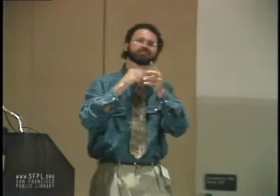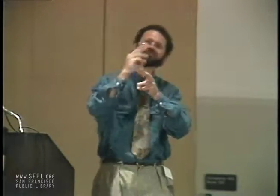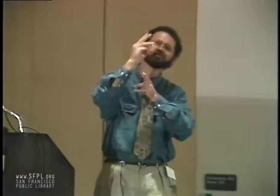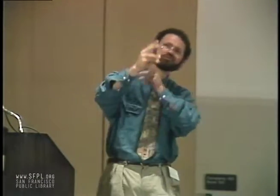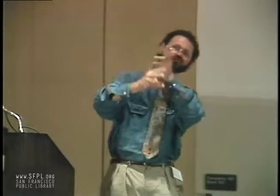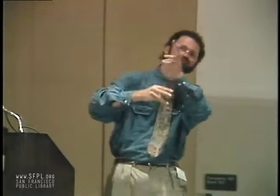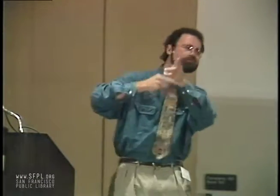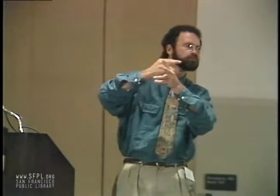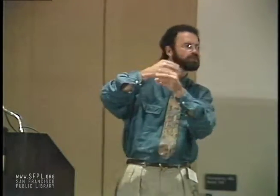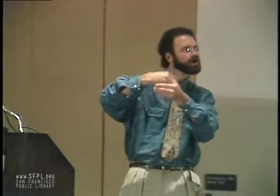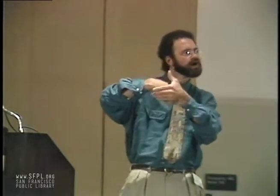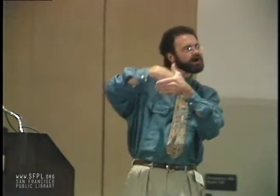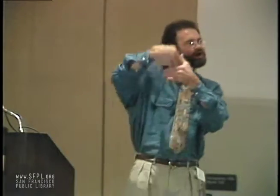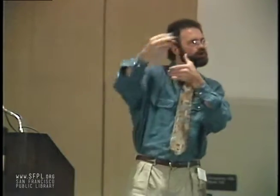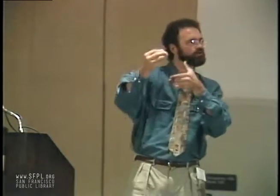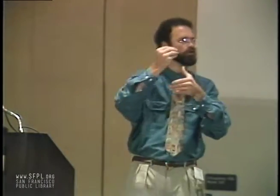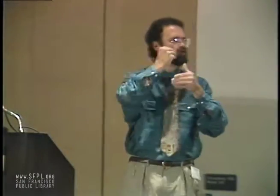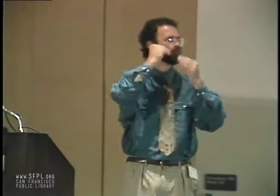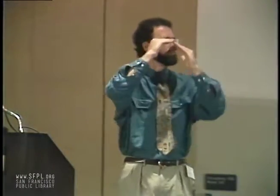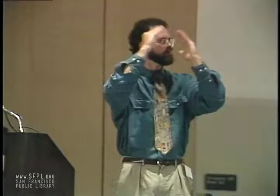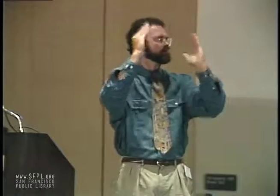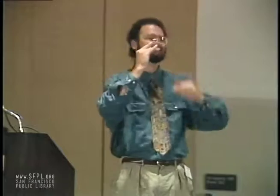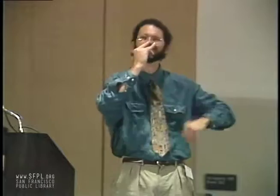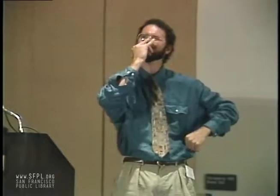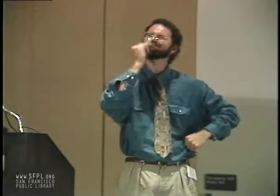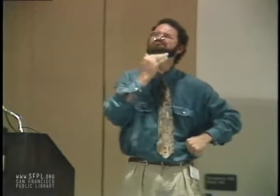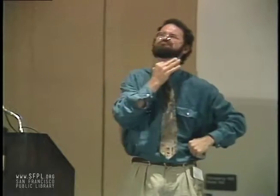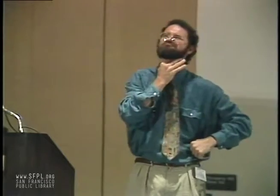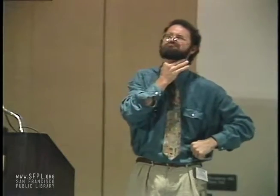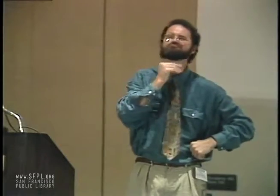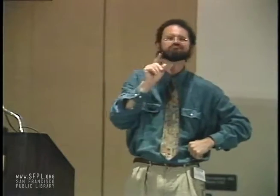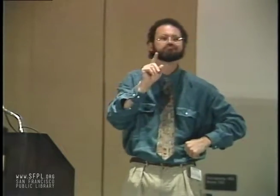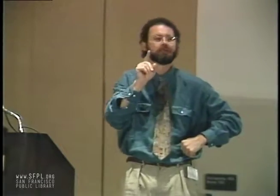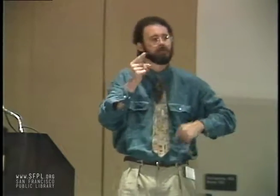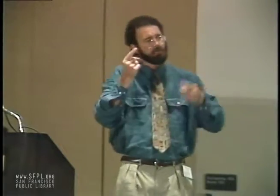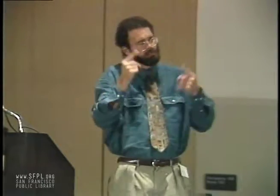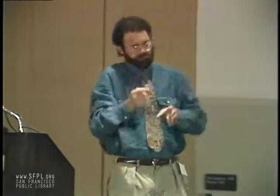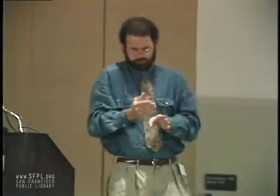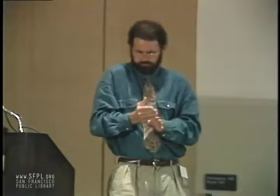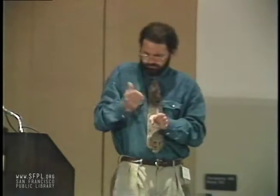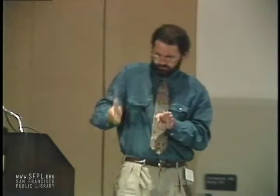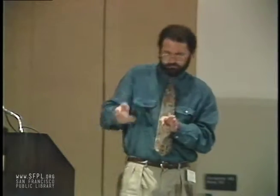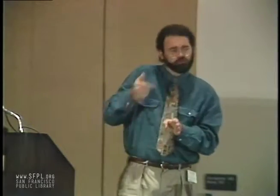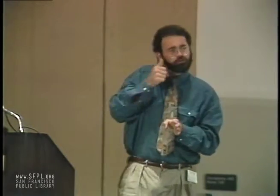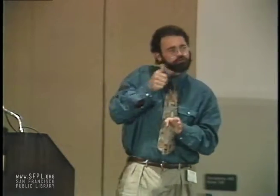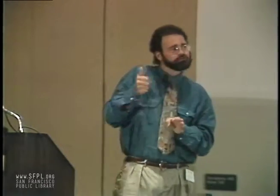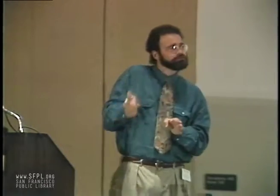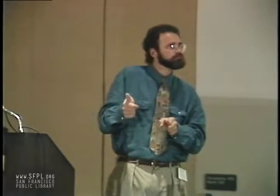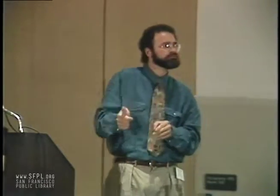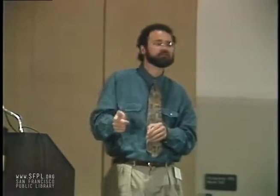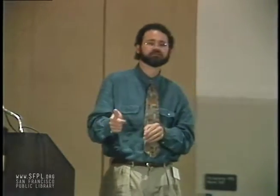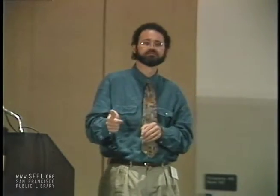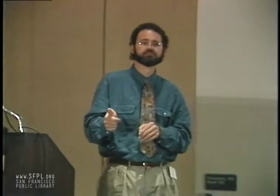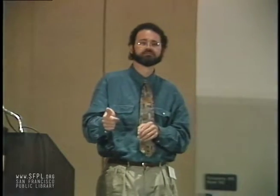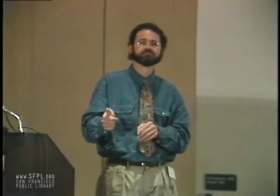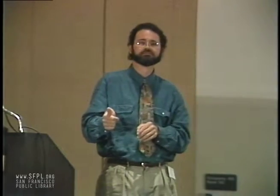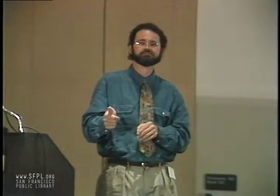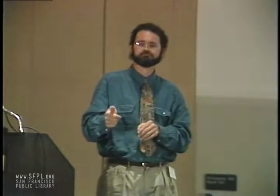13, he began to be curious about the world. What was it like outside of his own hometown and outside of his own